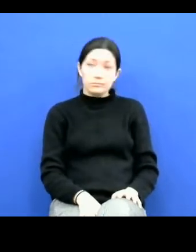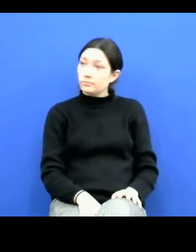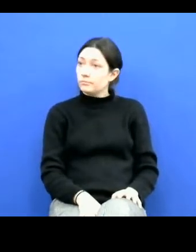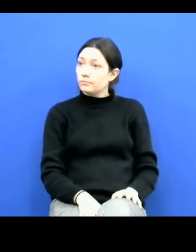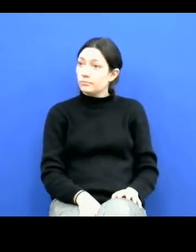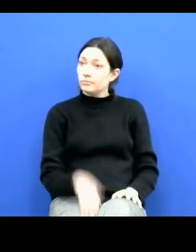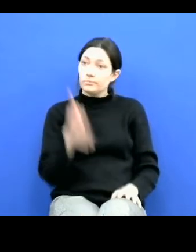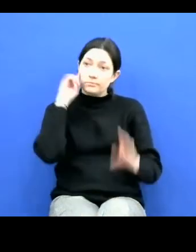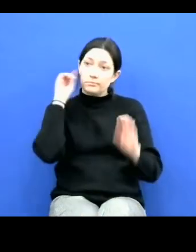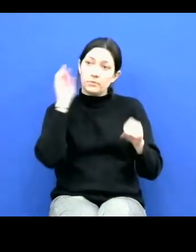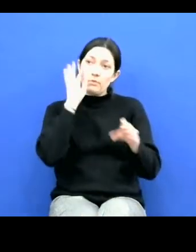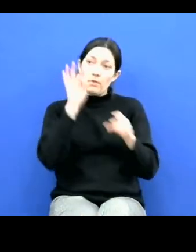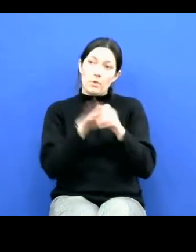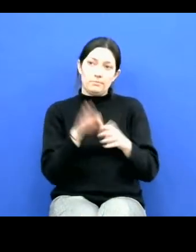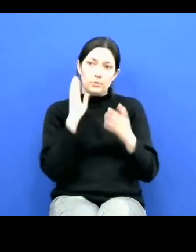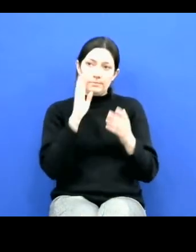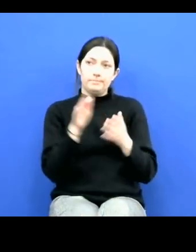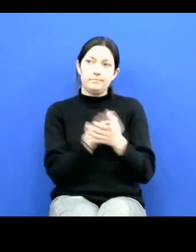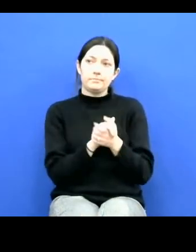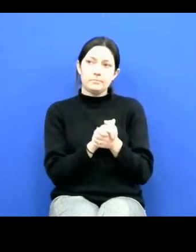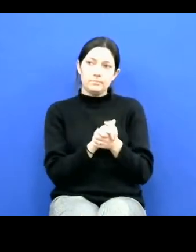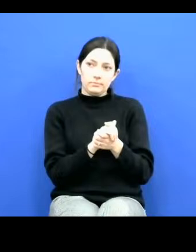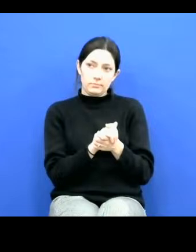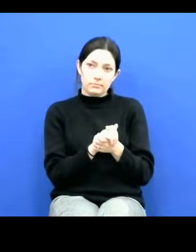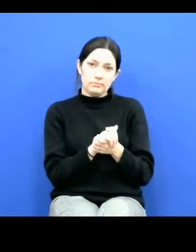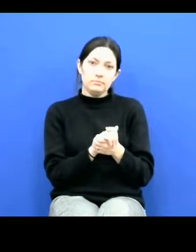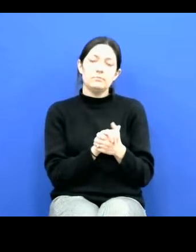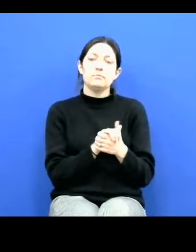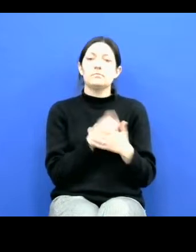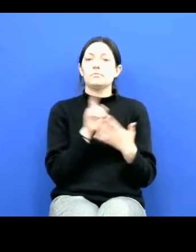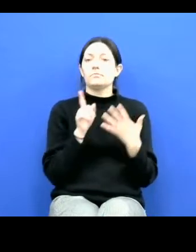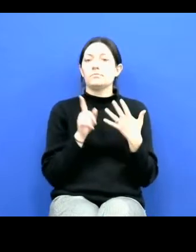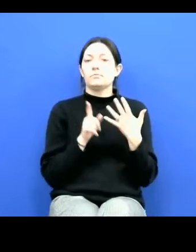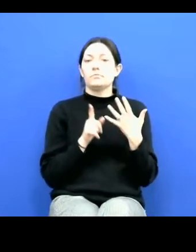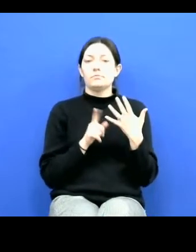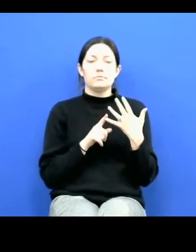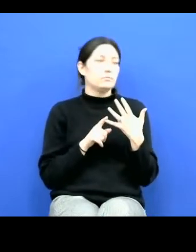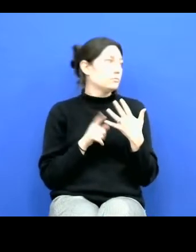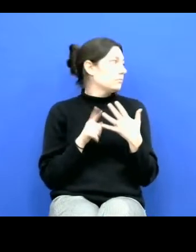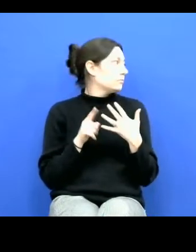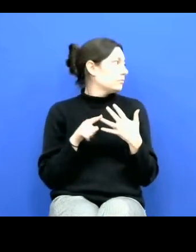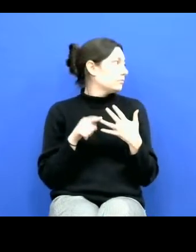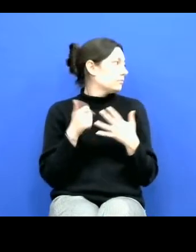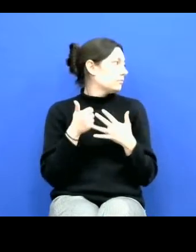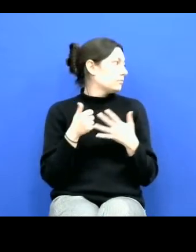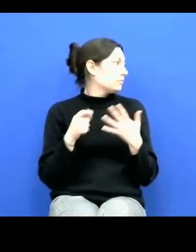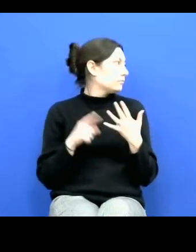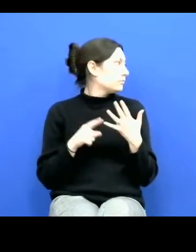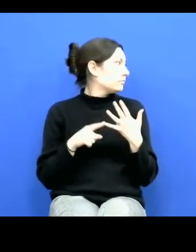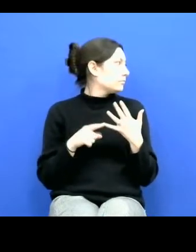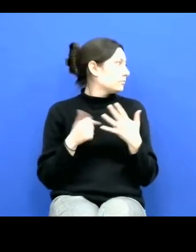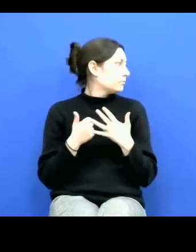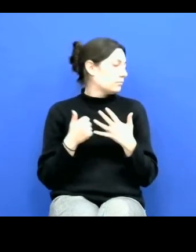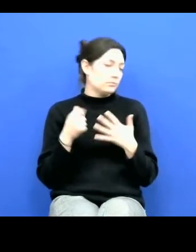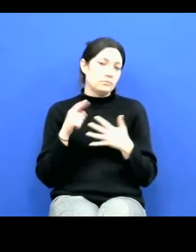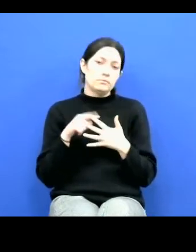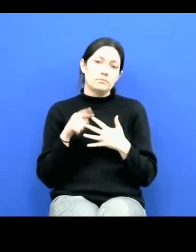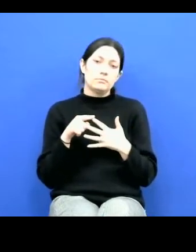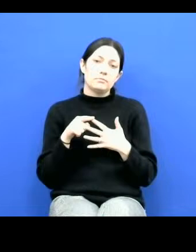Hearing and seeing none, please call the roll. Councilmember Safranik, Aye. Councilmember Bolsner,